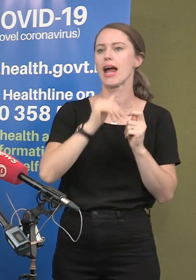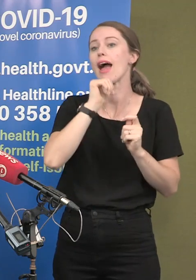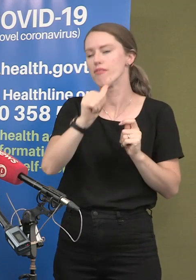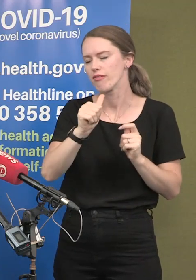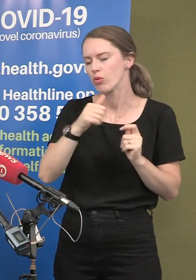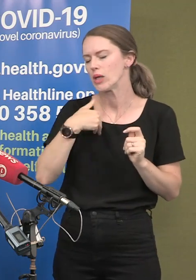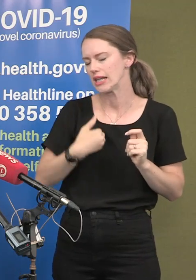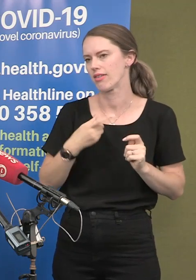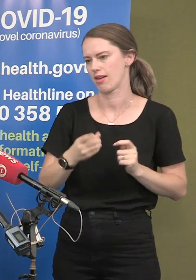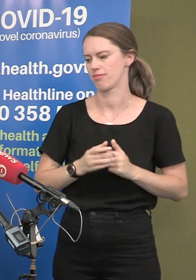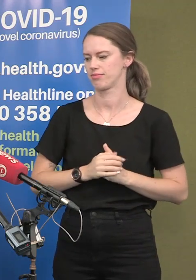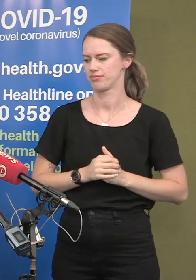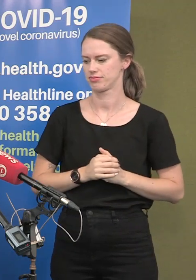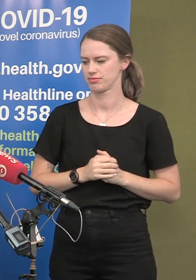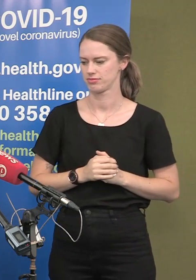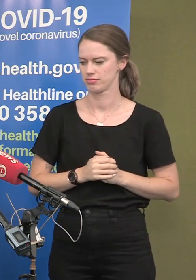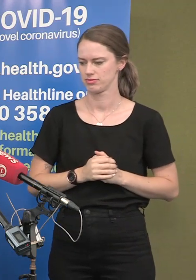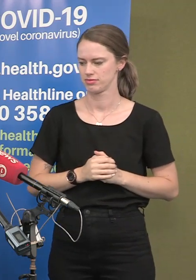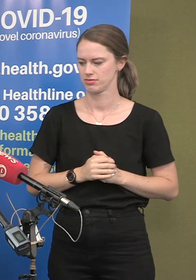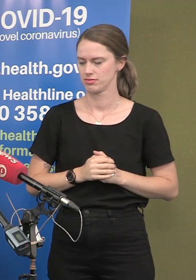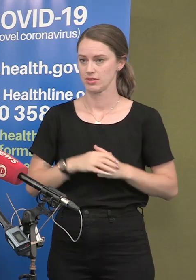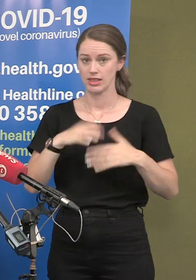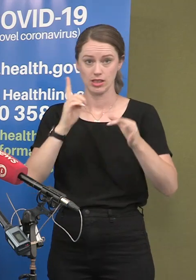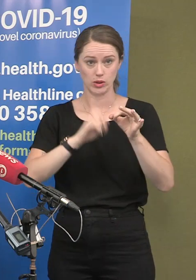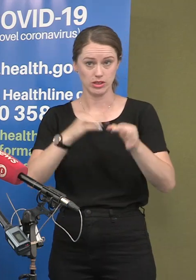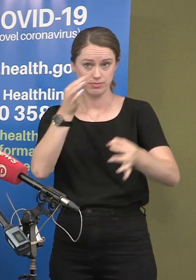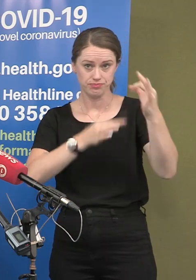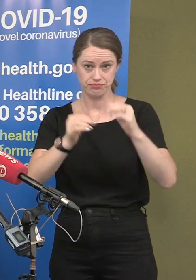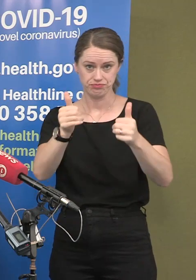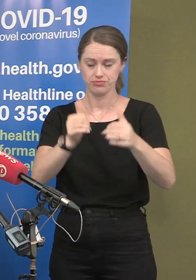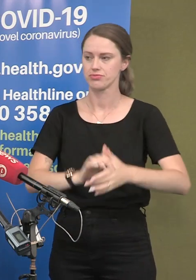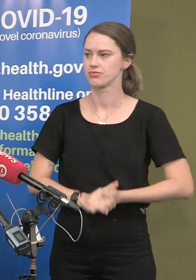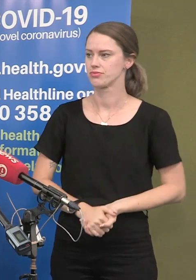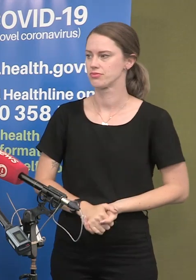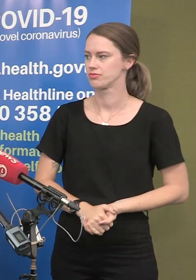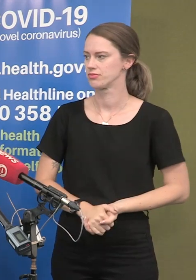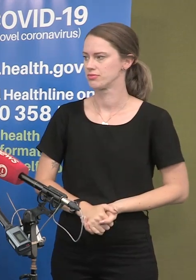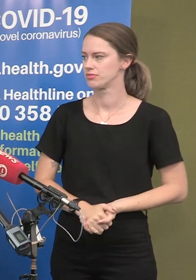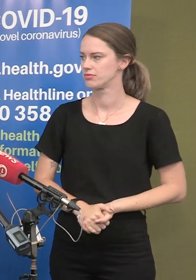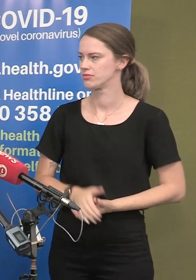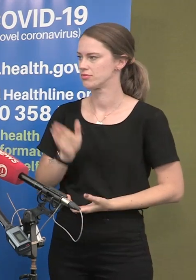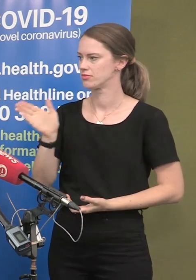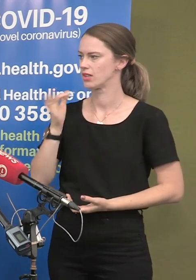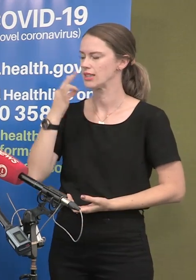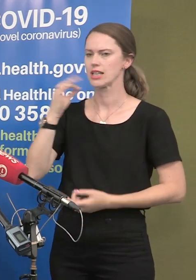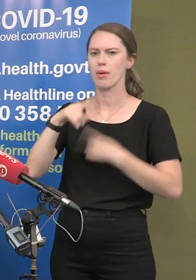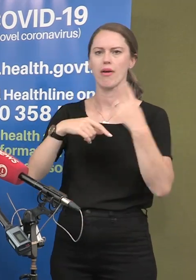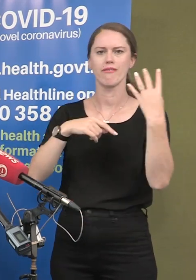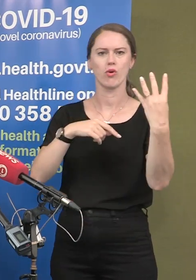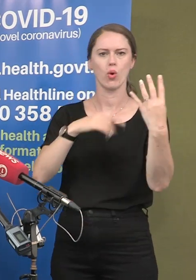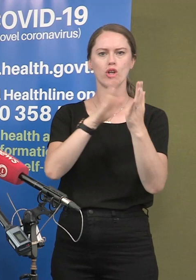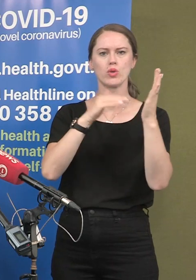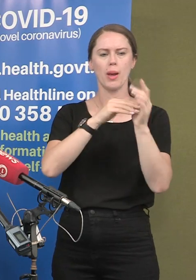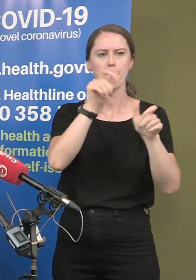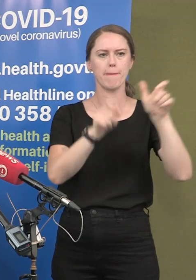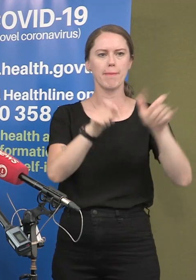be required. I am happy to take any questions at this point. Just for the processes with the 4 New Zealanders that are